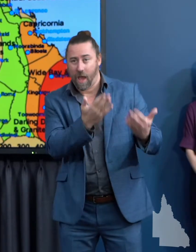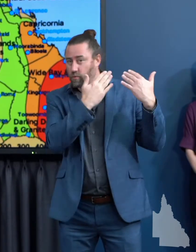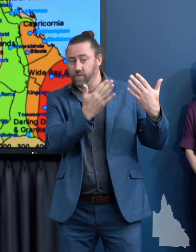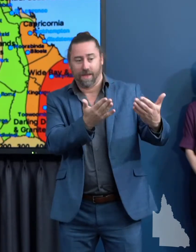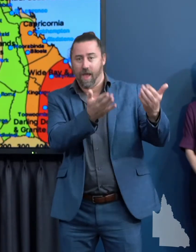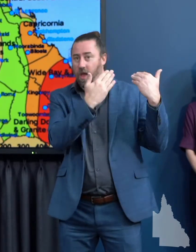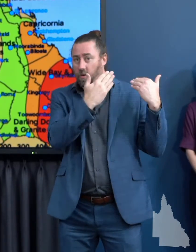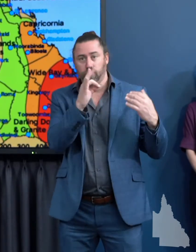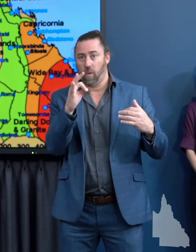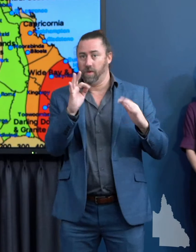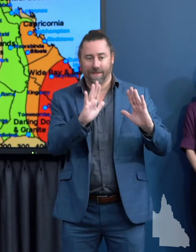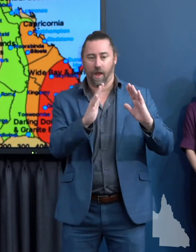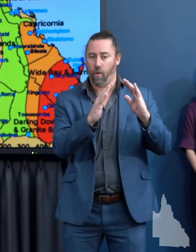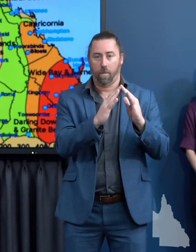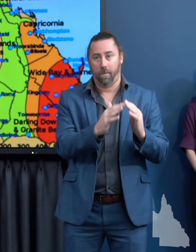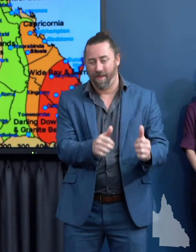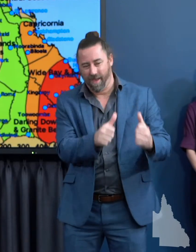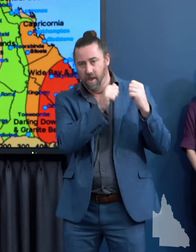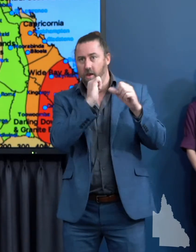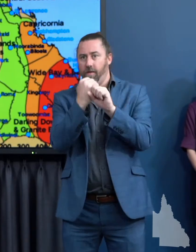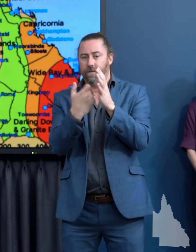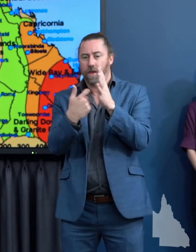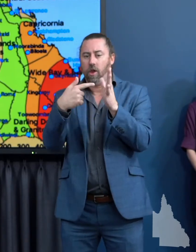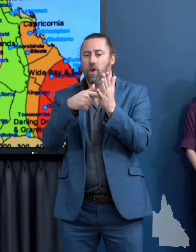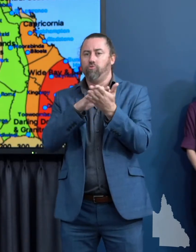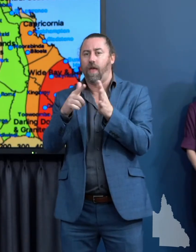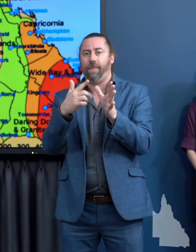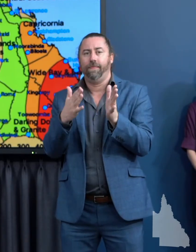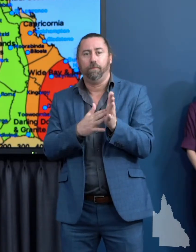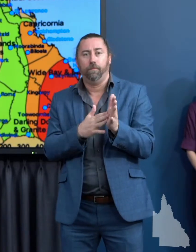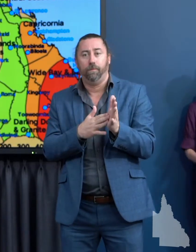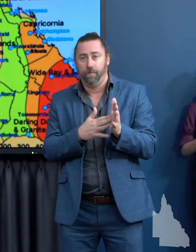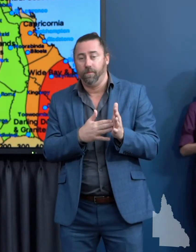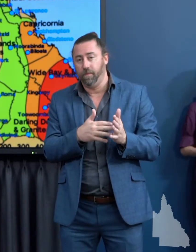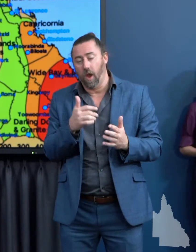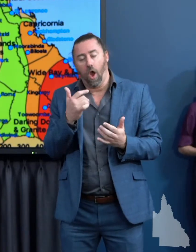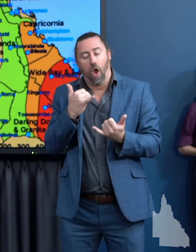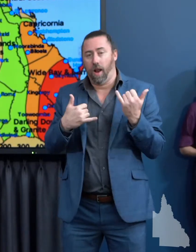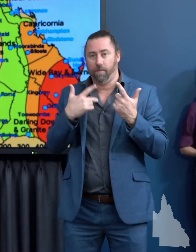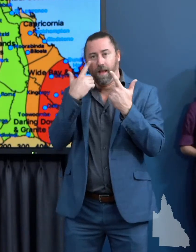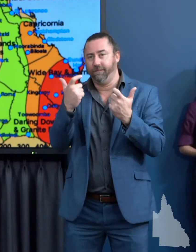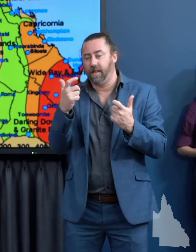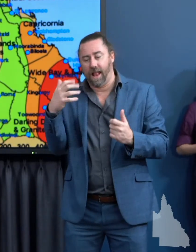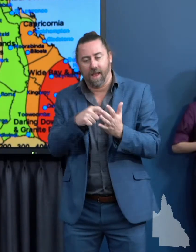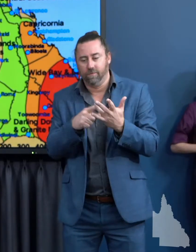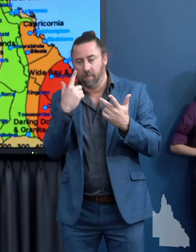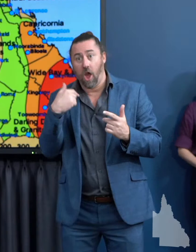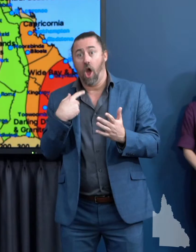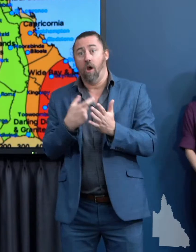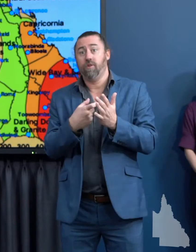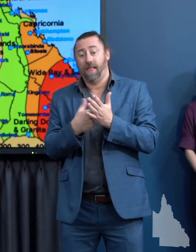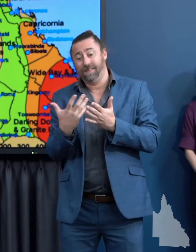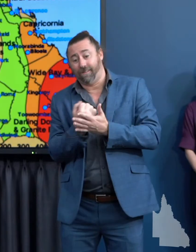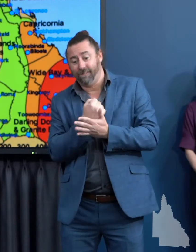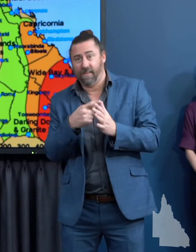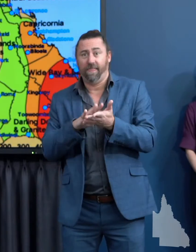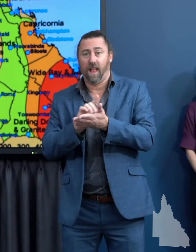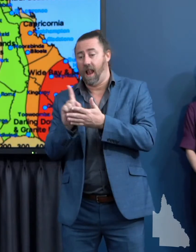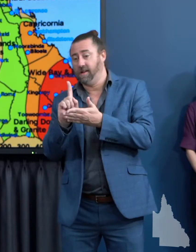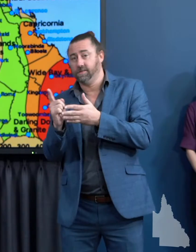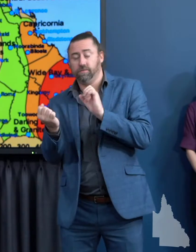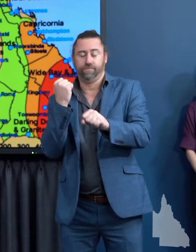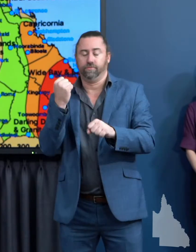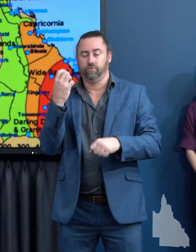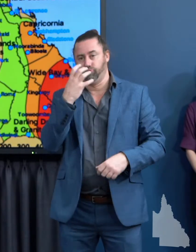as a precaution. As I say again, it is as a precaution, but better to be safe than sorry. Now, this